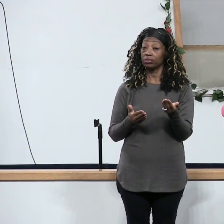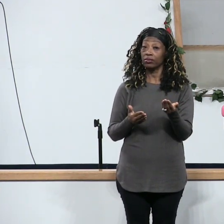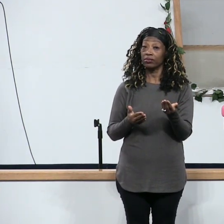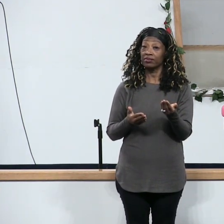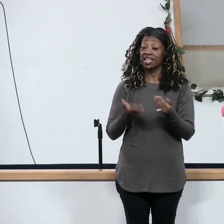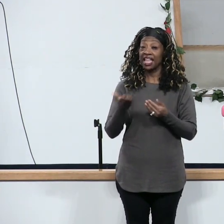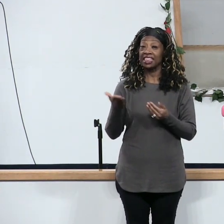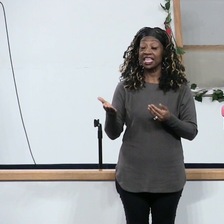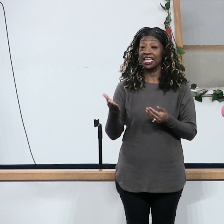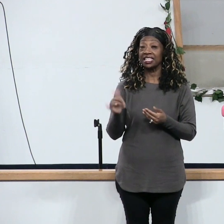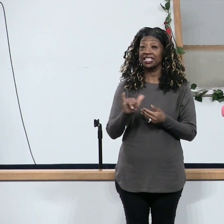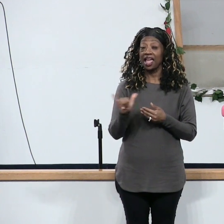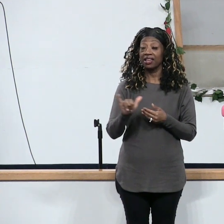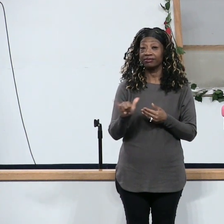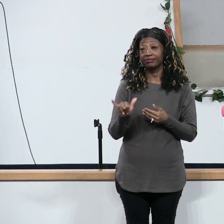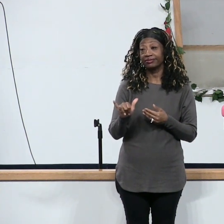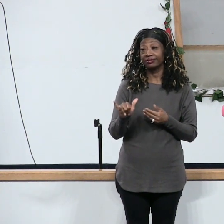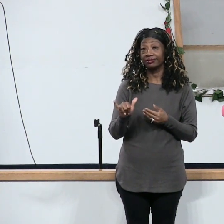Things like